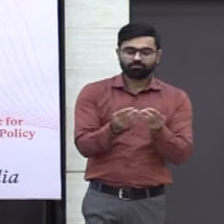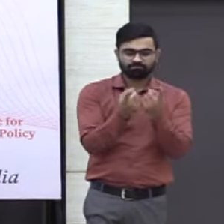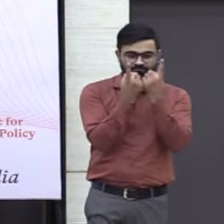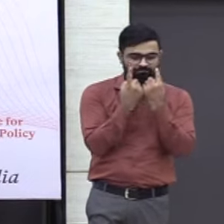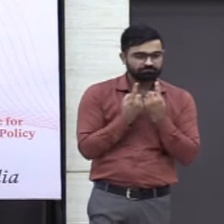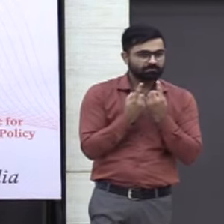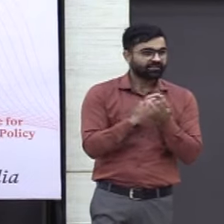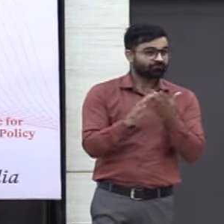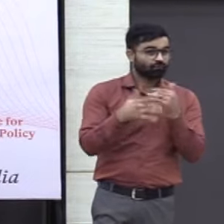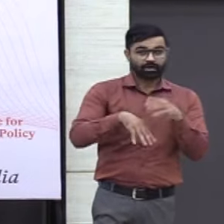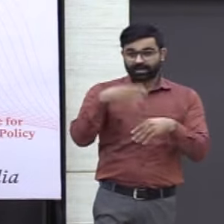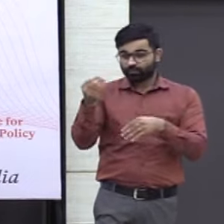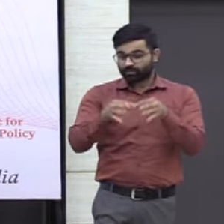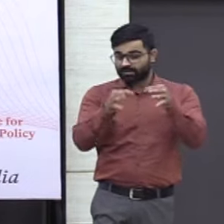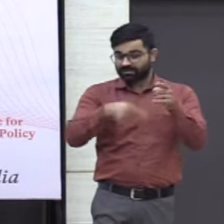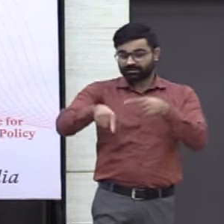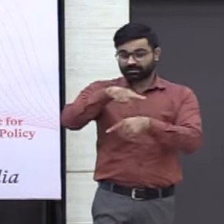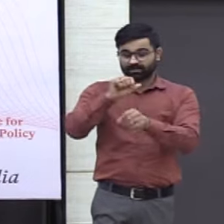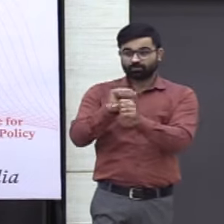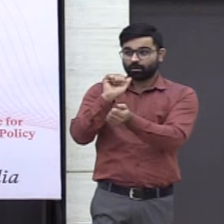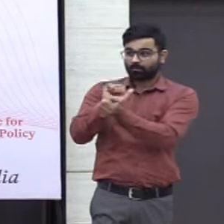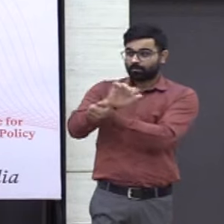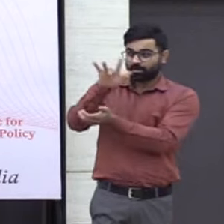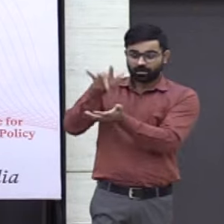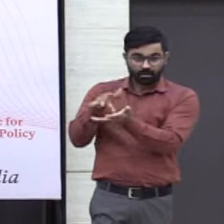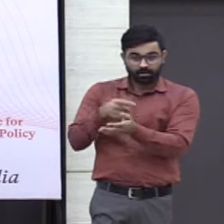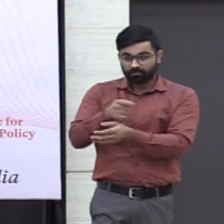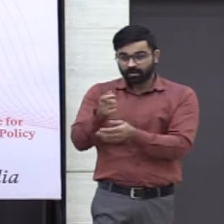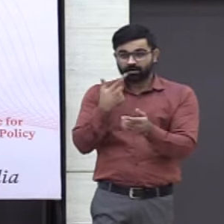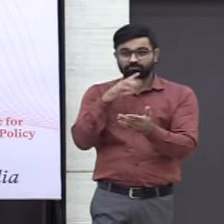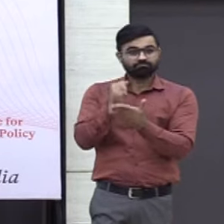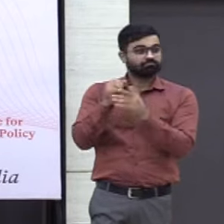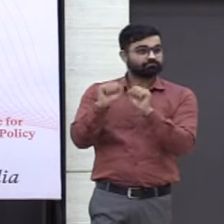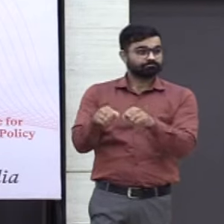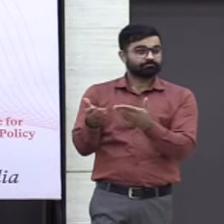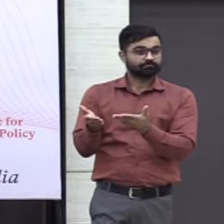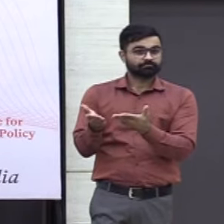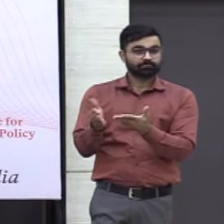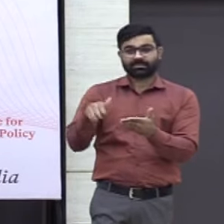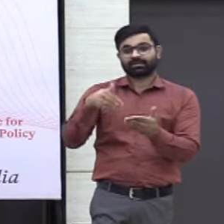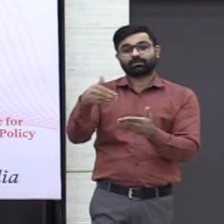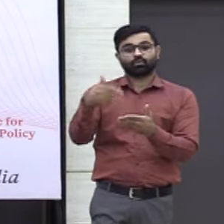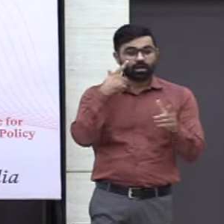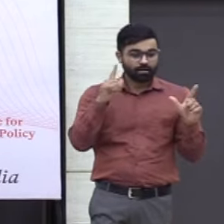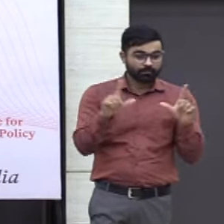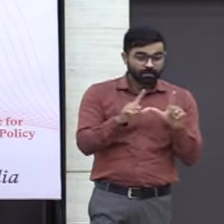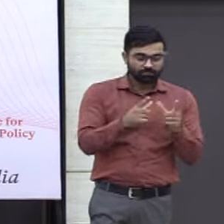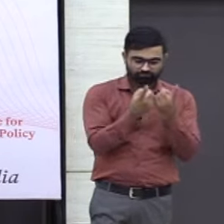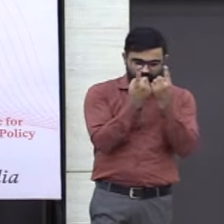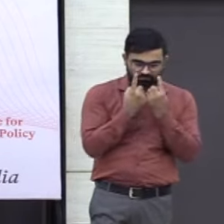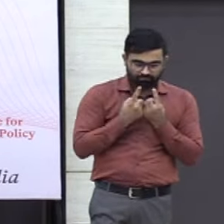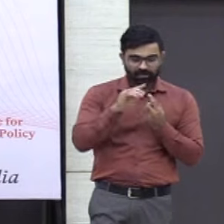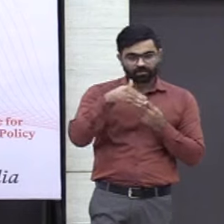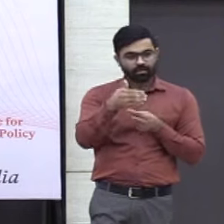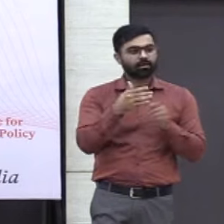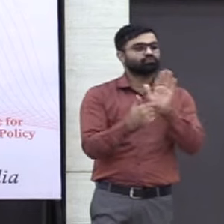investigation shall be done outside the jurisdiction of the police station where the offense is committed, and that evidence and investigation then